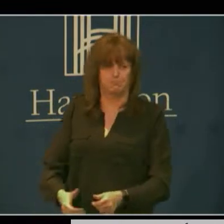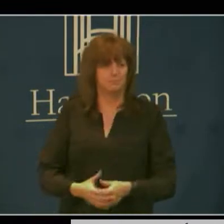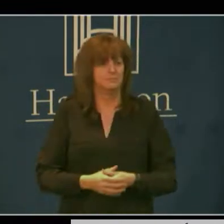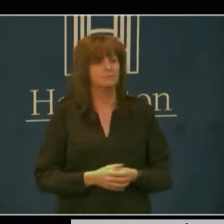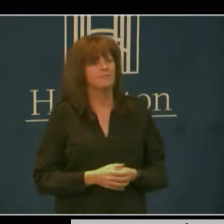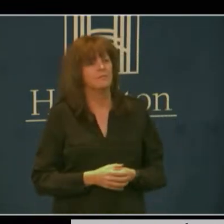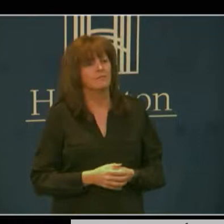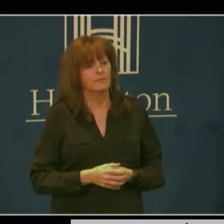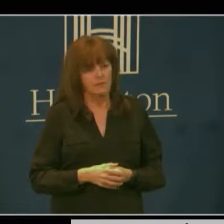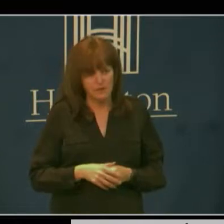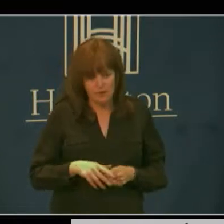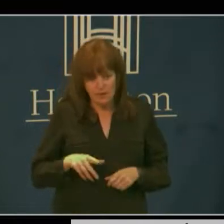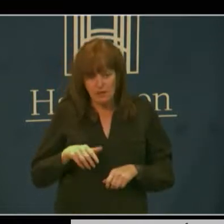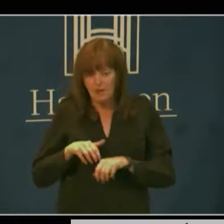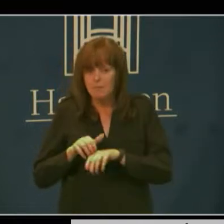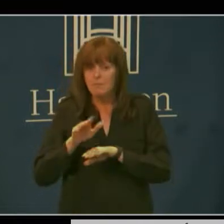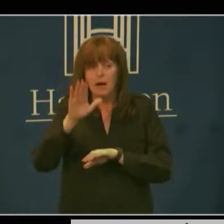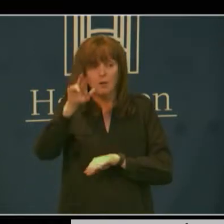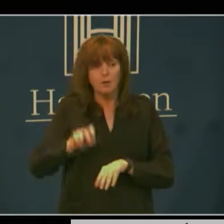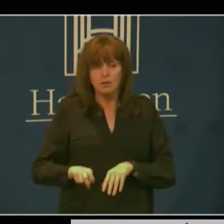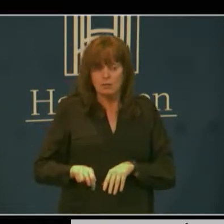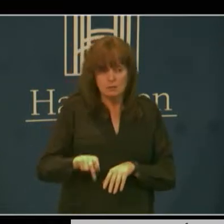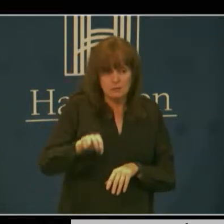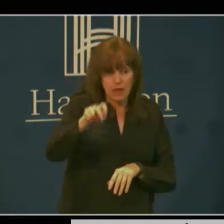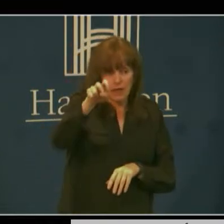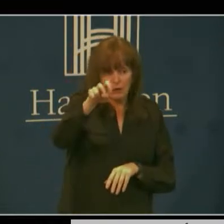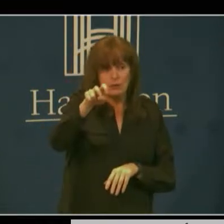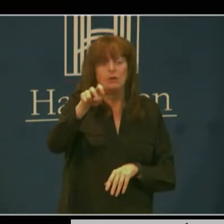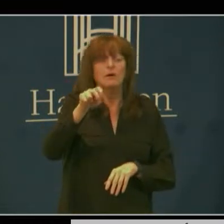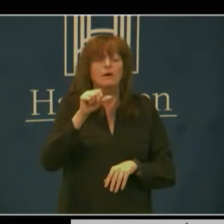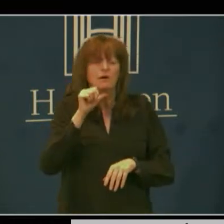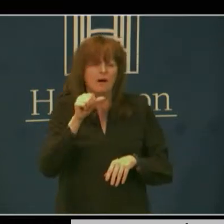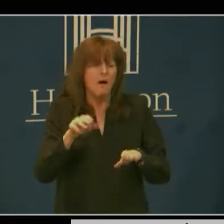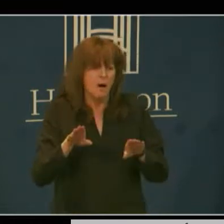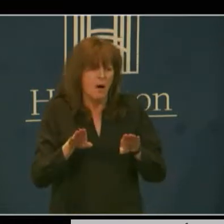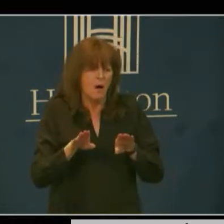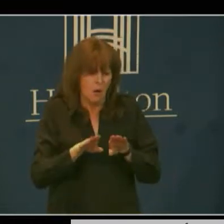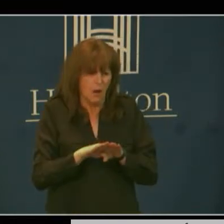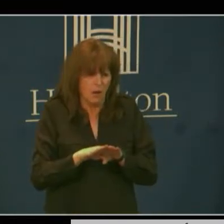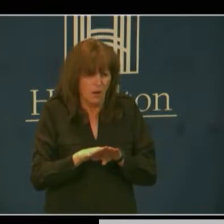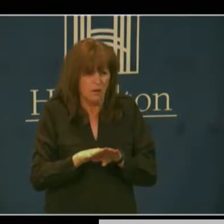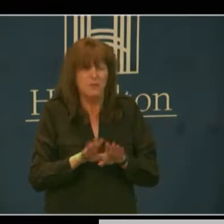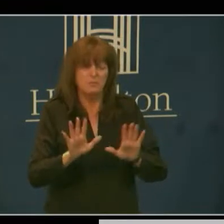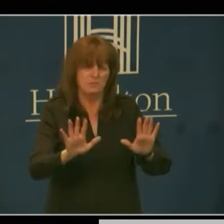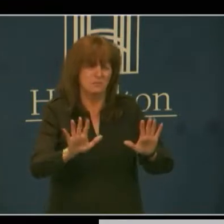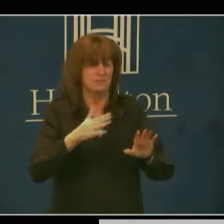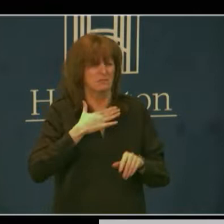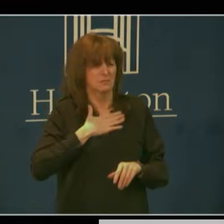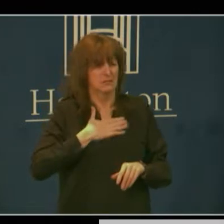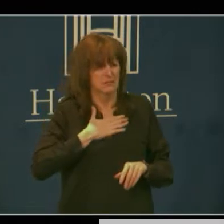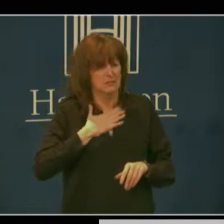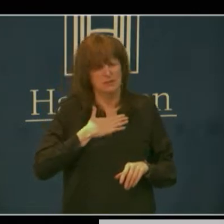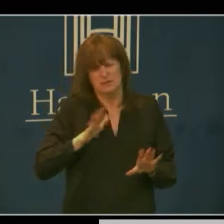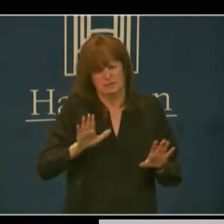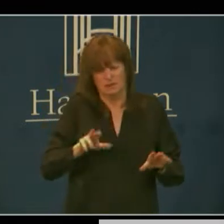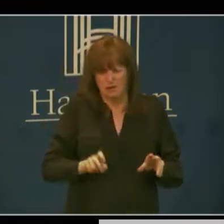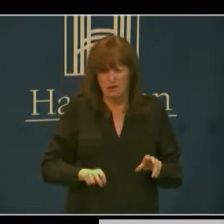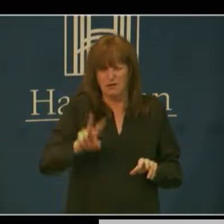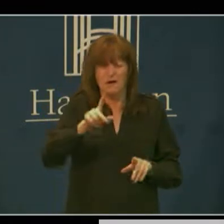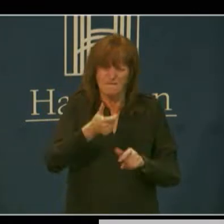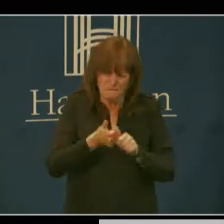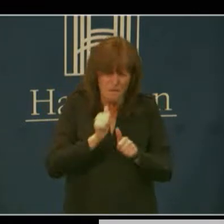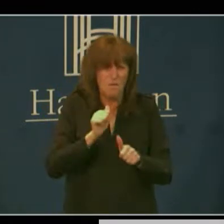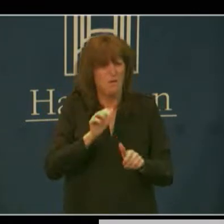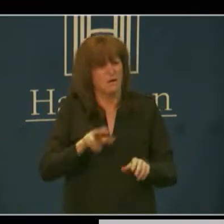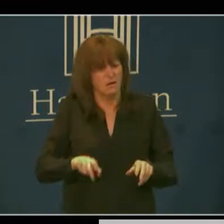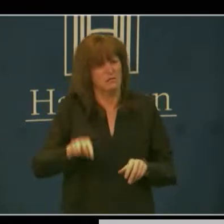we're asking people, if it's not essential travel for you up and down the escarpment, please avoid the use of that, because again, it doesn't allow for